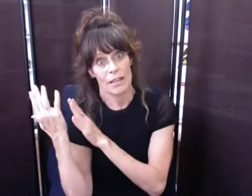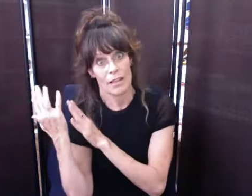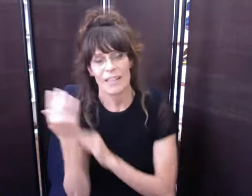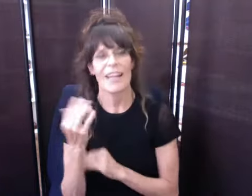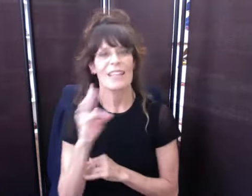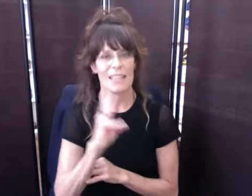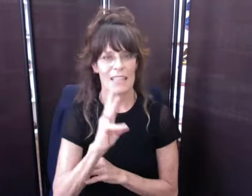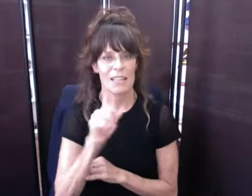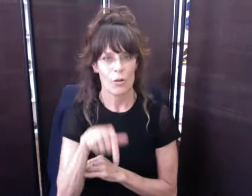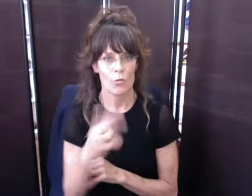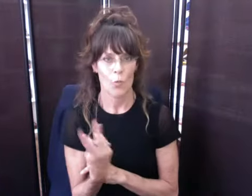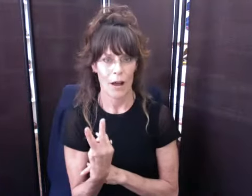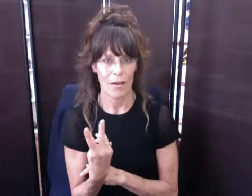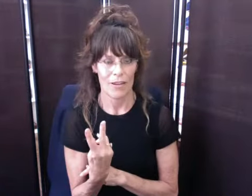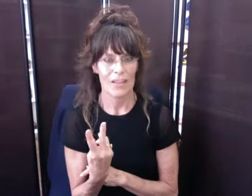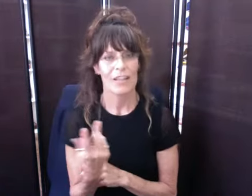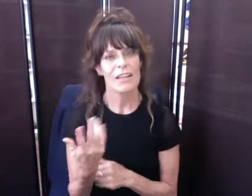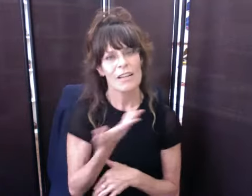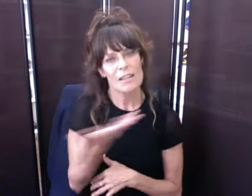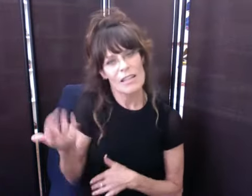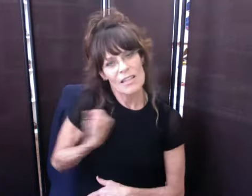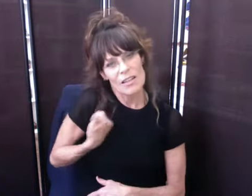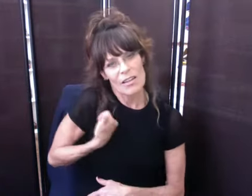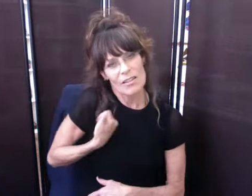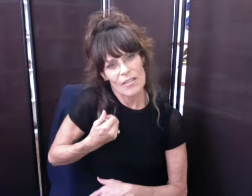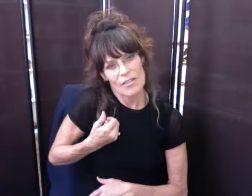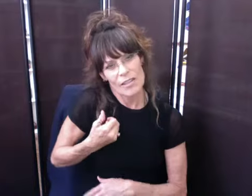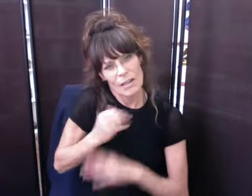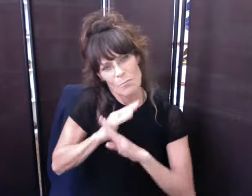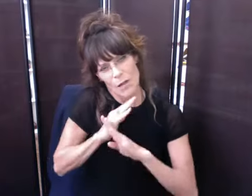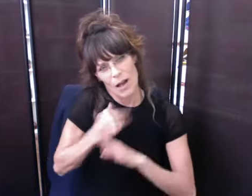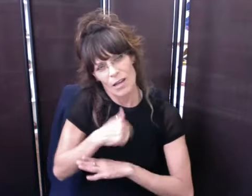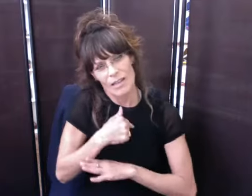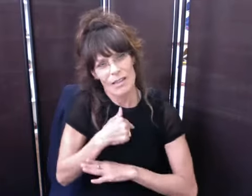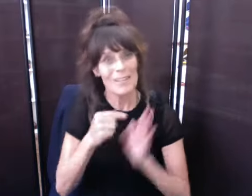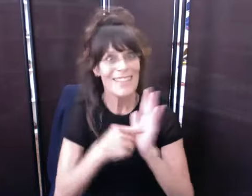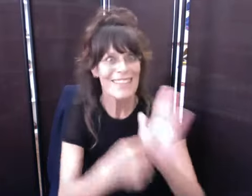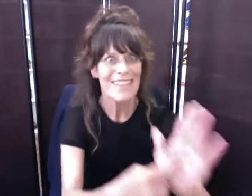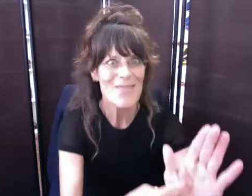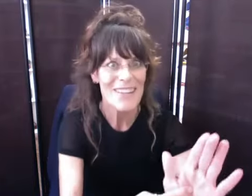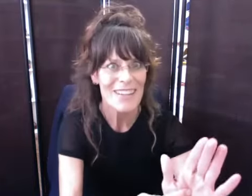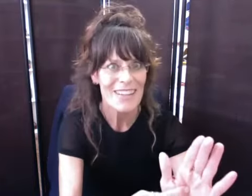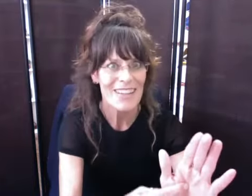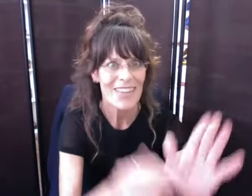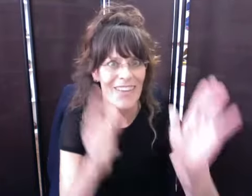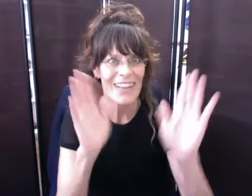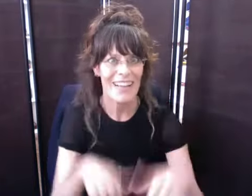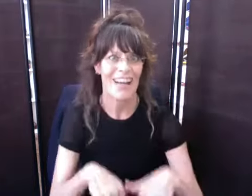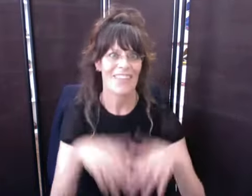12, the things in ourselves which had been blocking us. The liquor was but a symptom. There it is. We had to get down to causes and conditions.